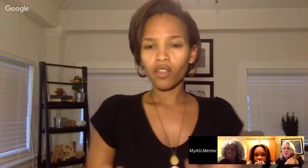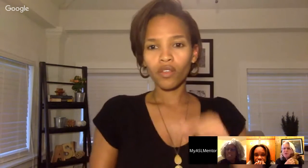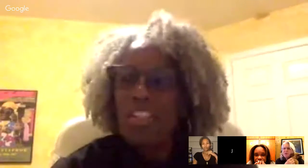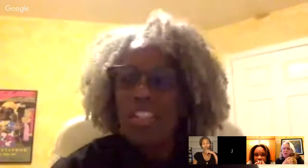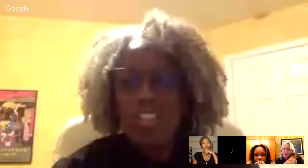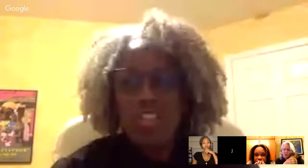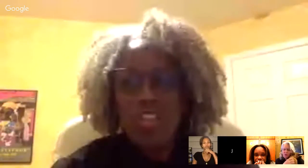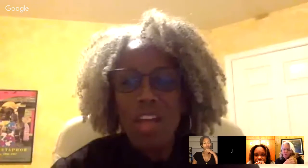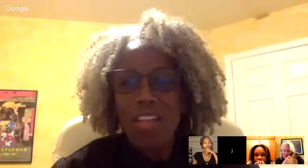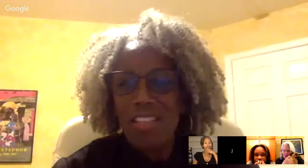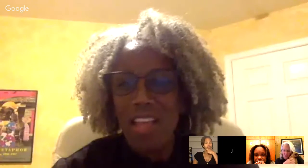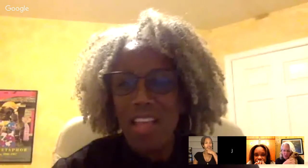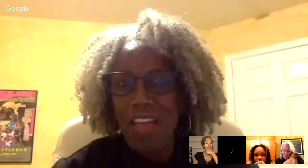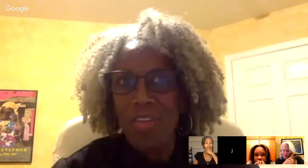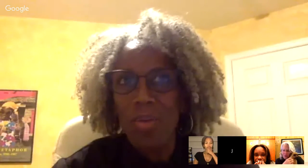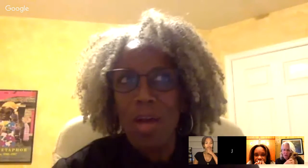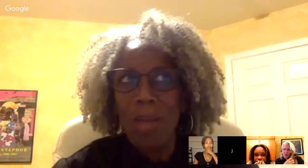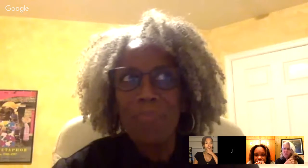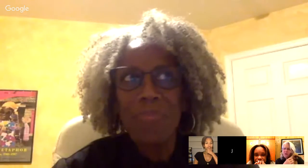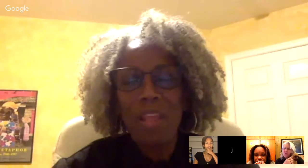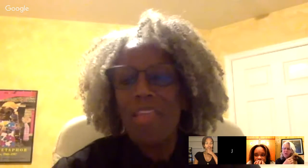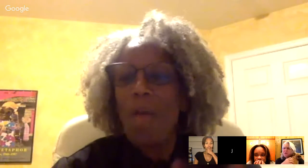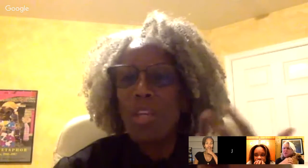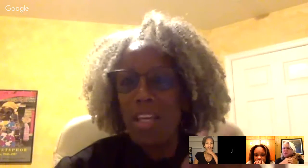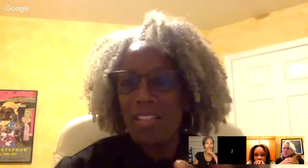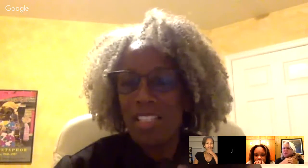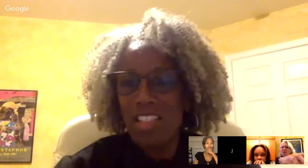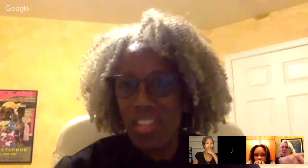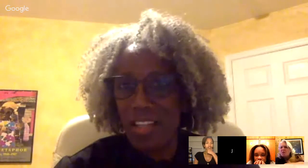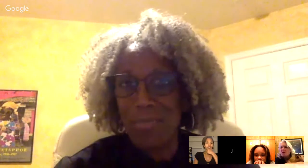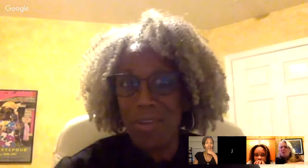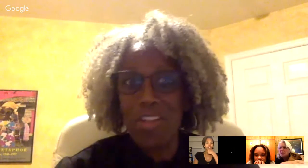Is she just trying to say that that weekend's teaching experience